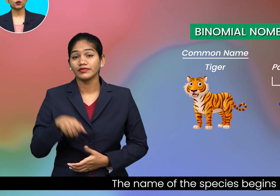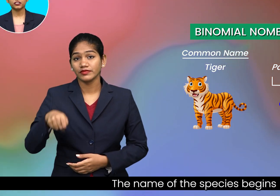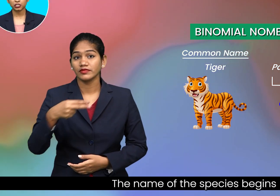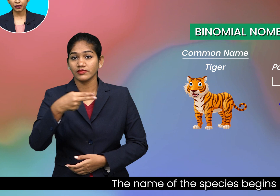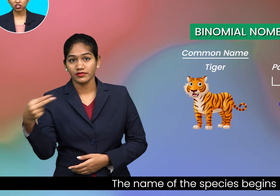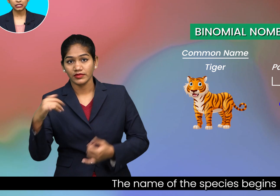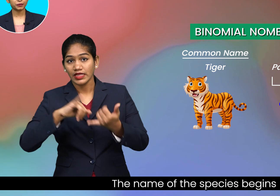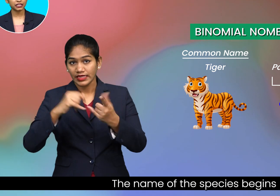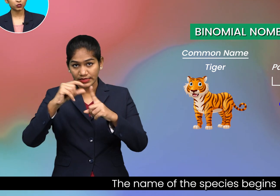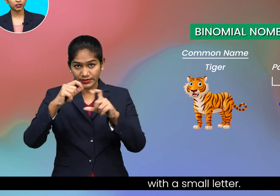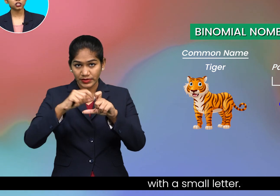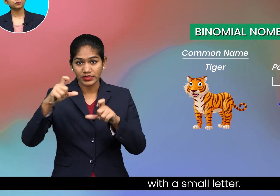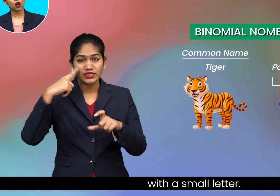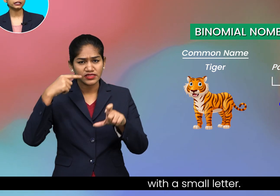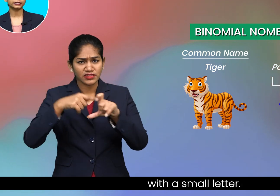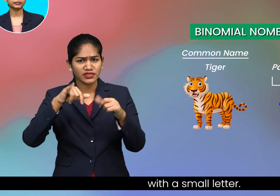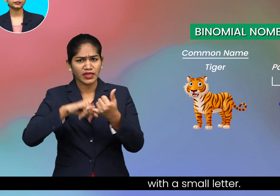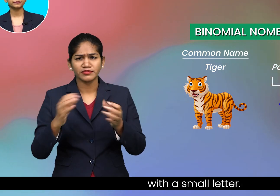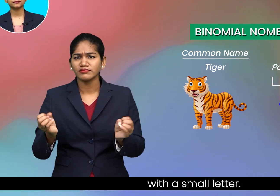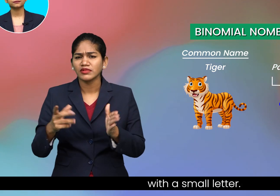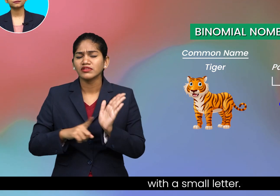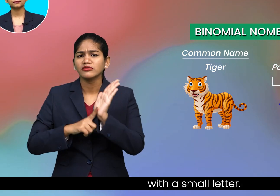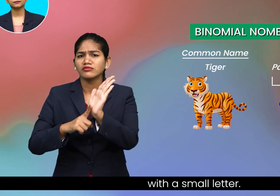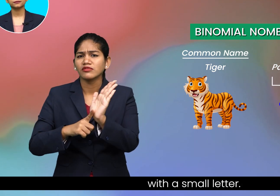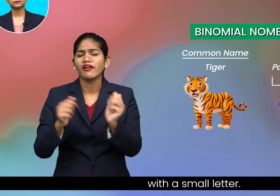The name of the species begins with a small letter.